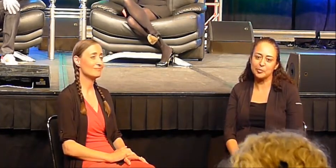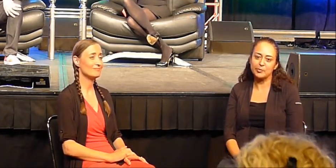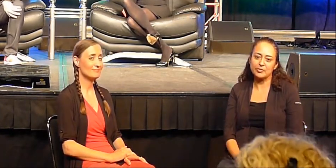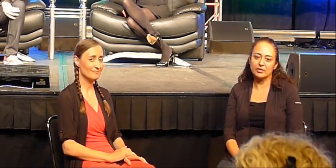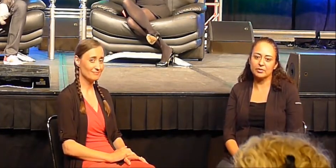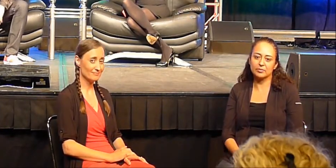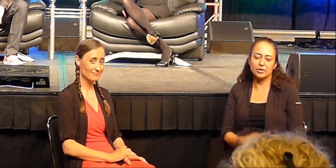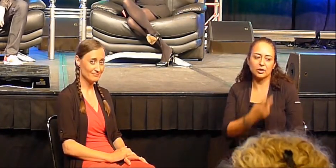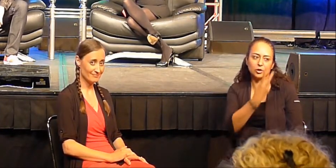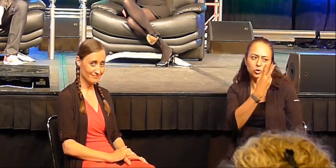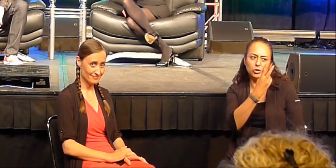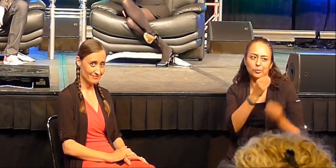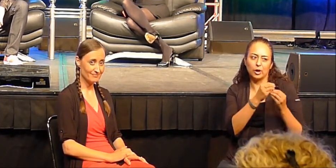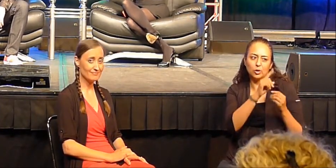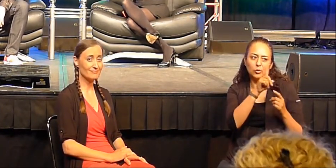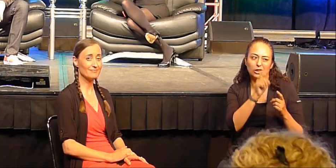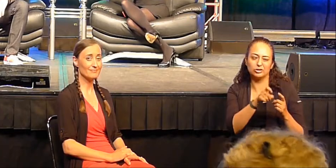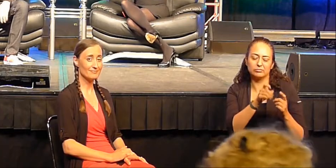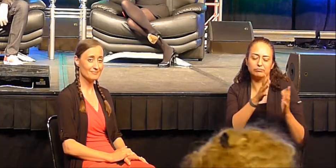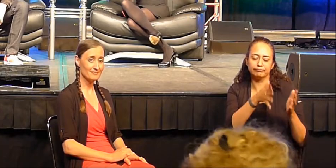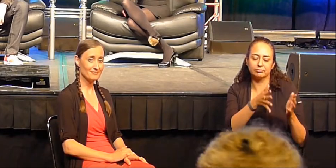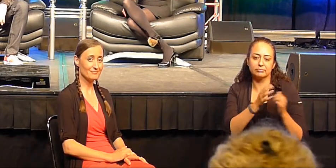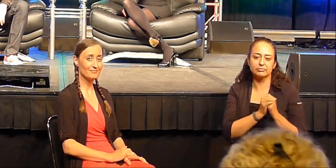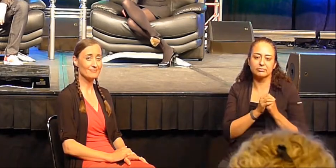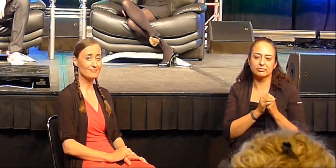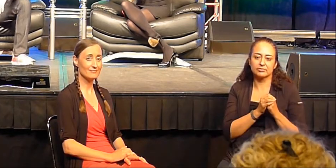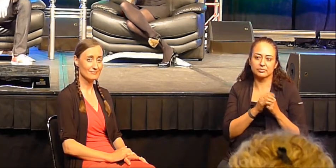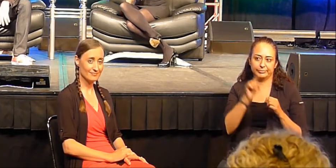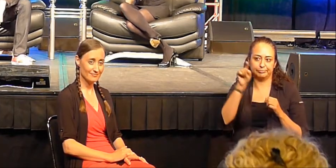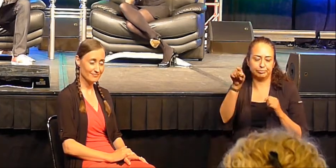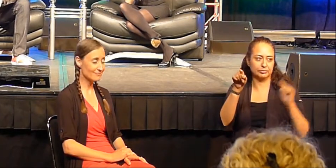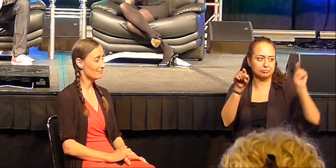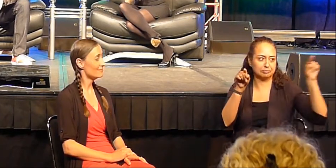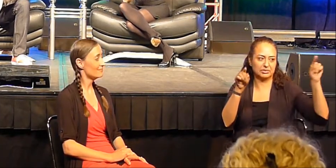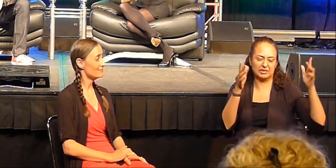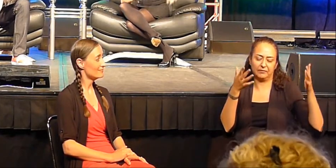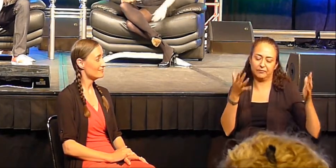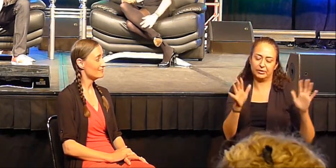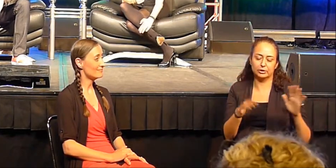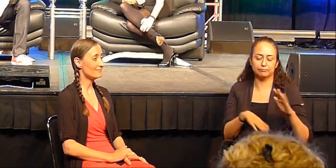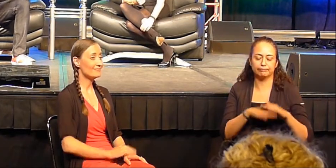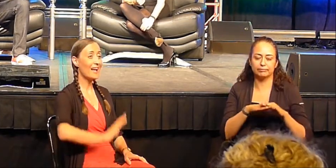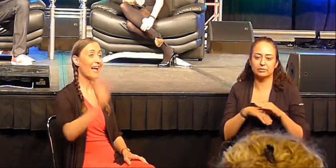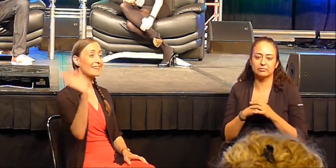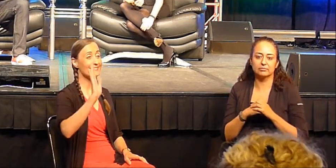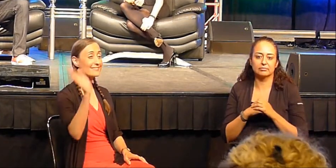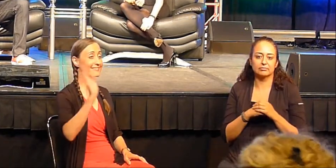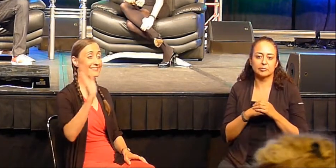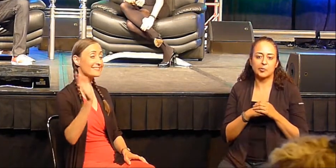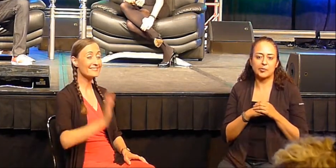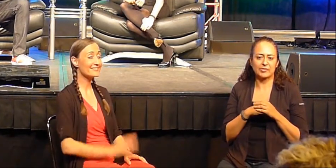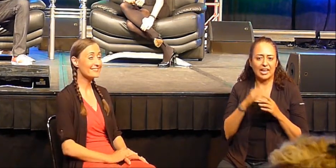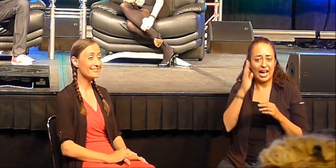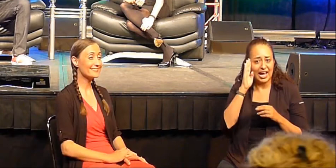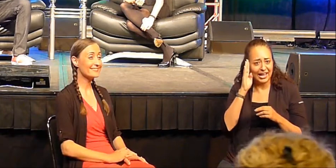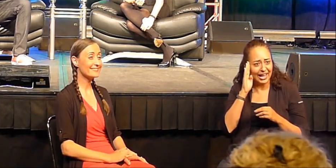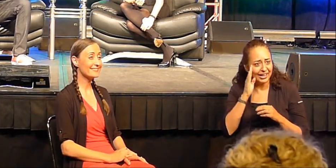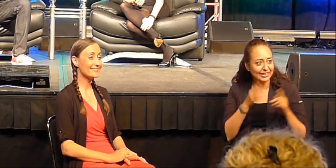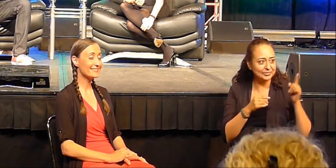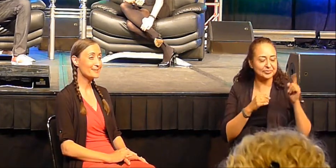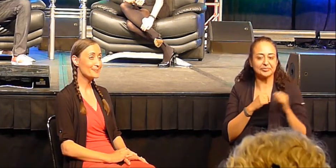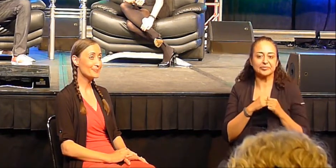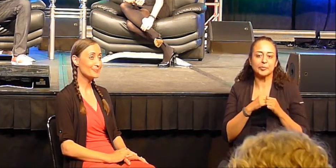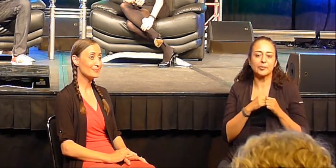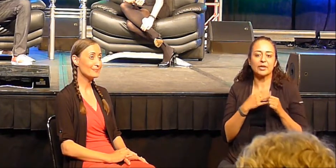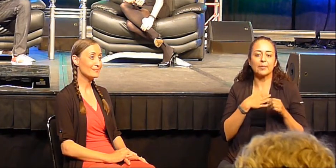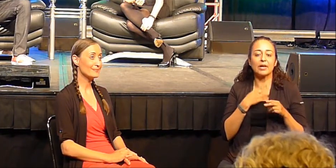more questions. We'll take one here and one here. So let's go over here real quick. Hi. Hi there. Hello. Hi. What's your name? My name is